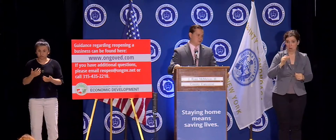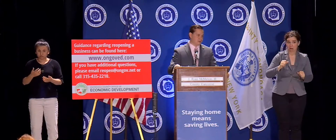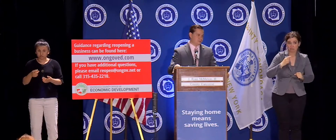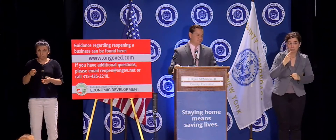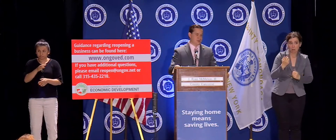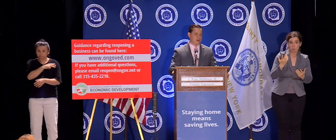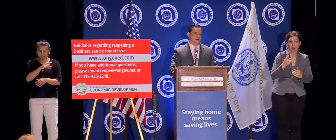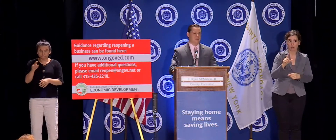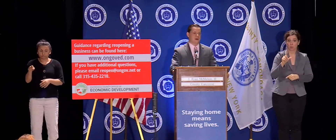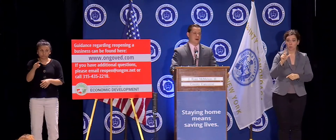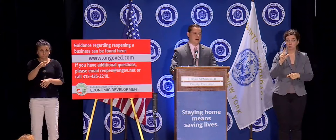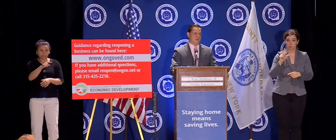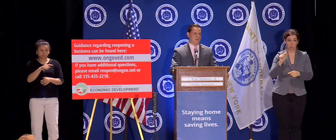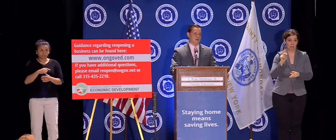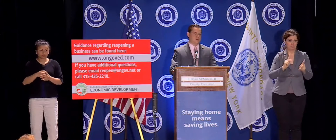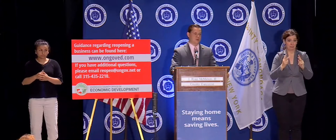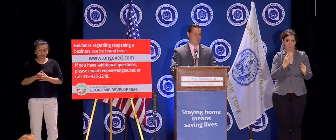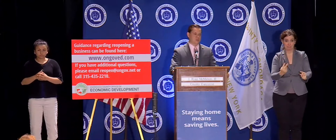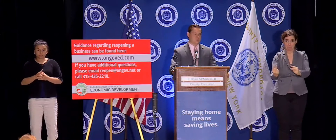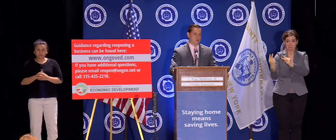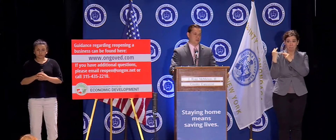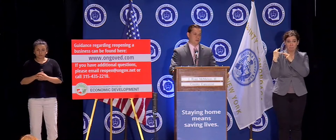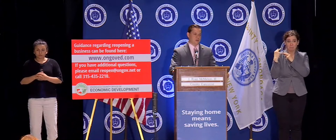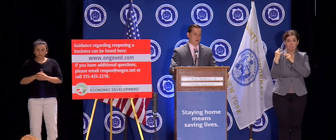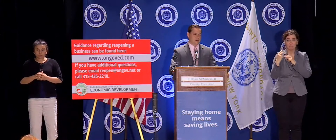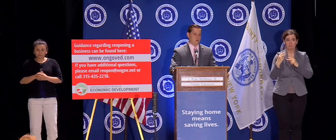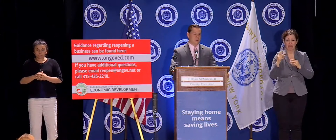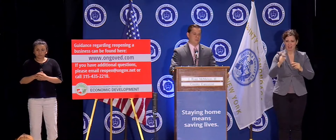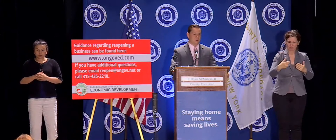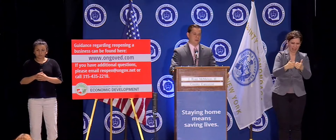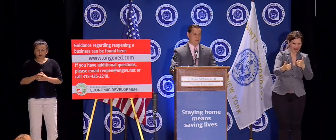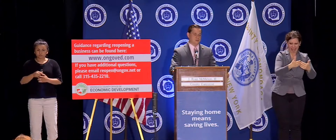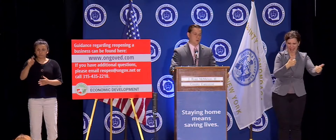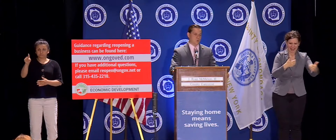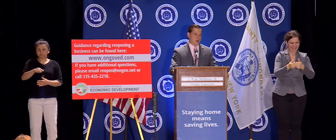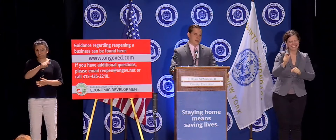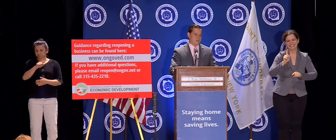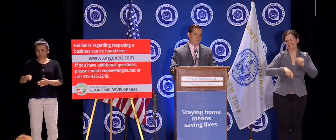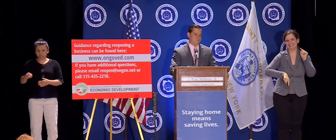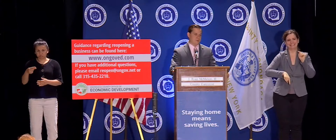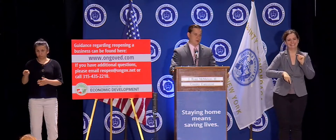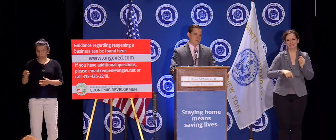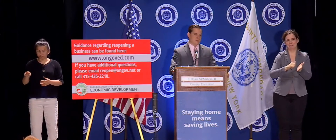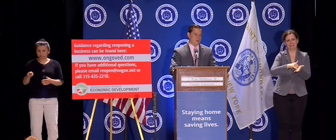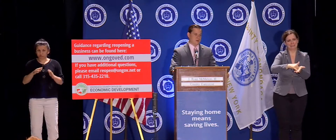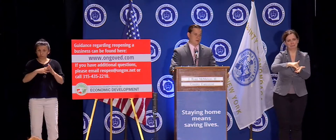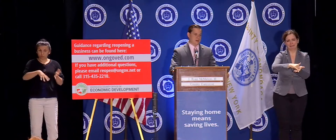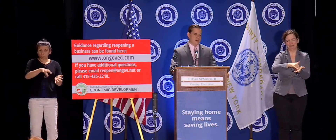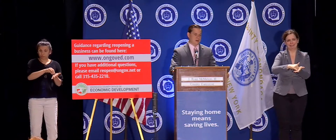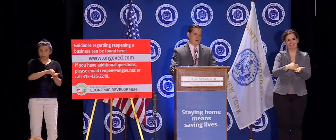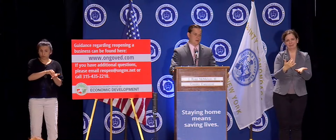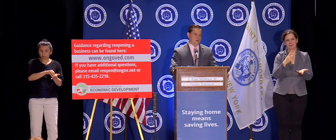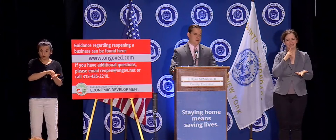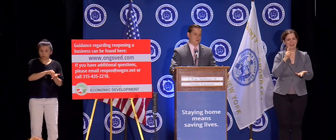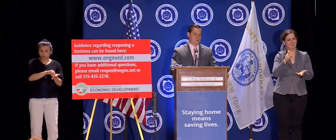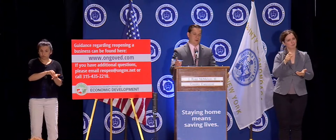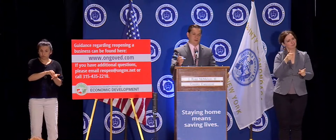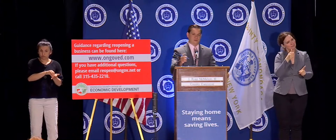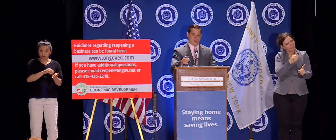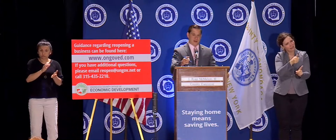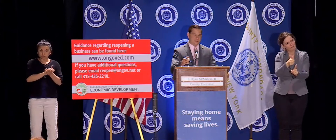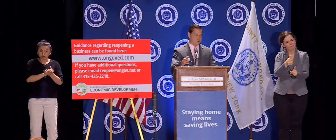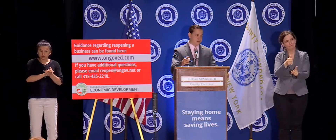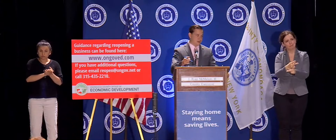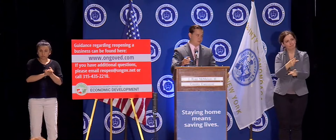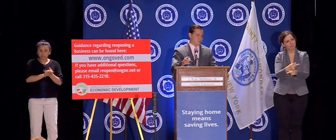have to cancel it. And the community should remember in its own way. And to the point about